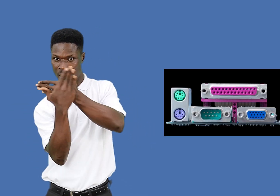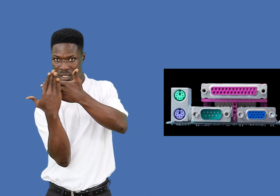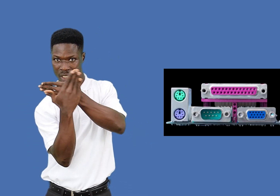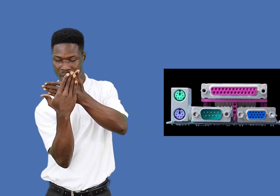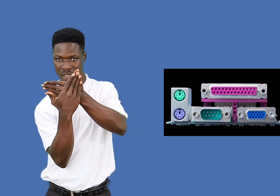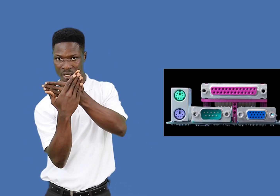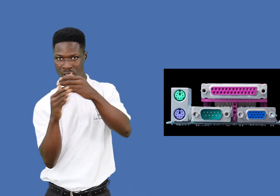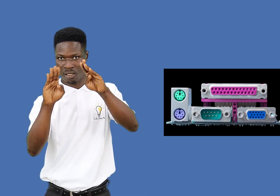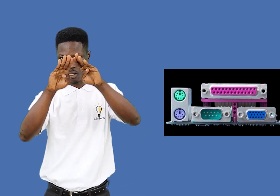port.